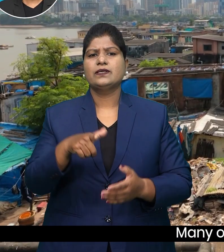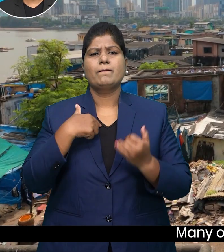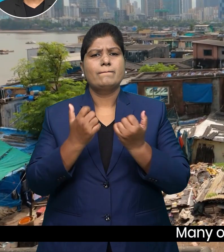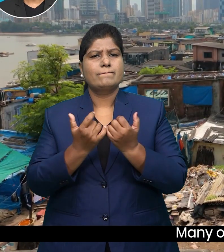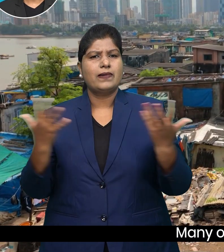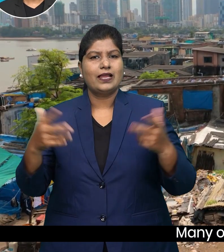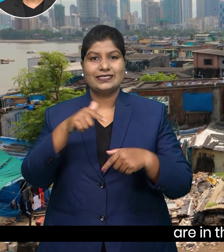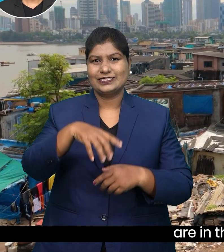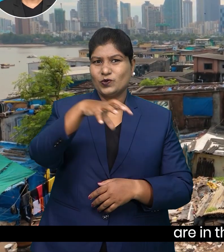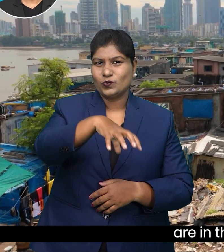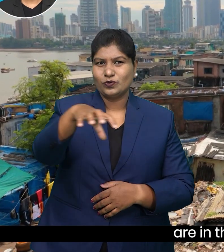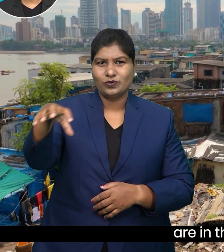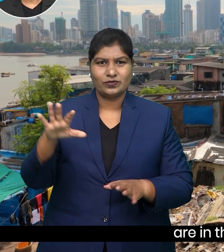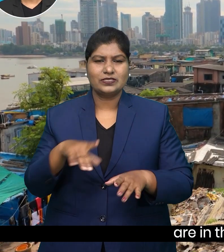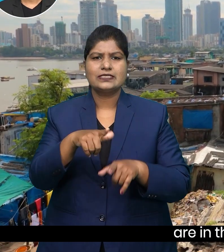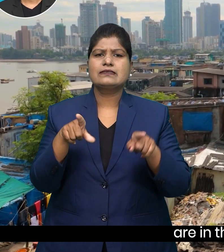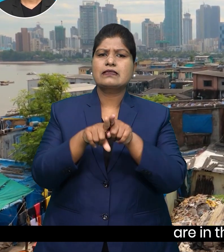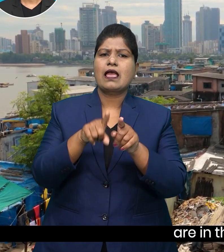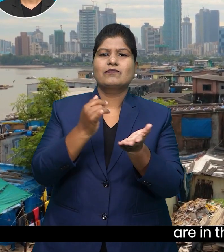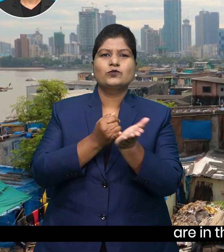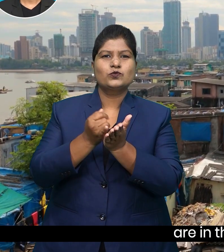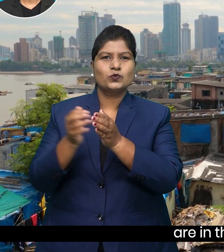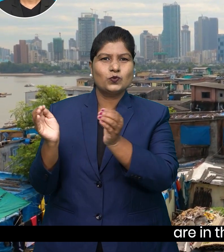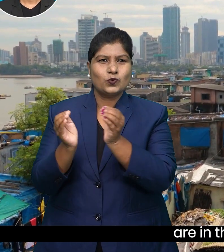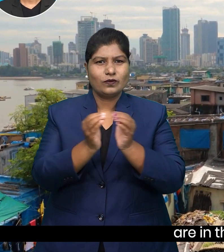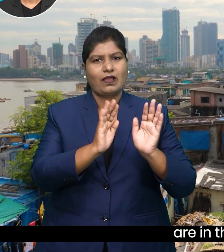Many of these colonies are in the form of slums,